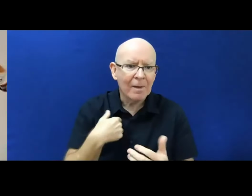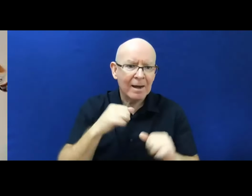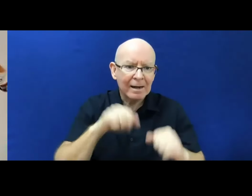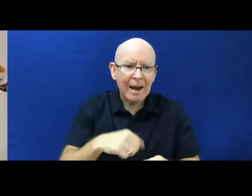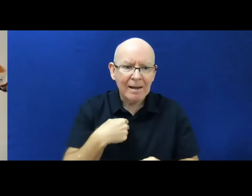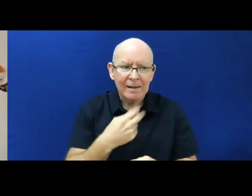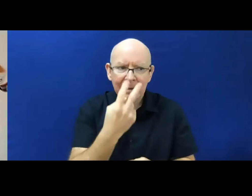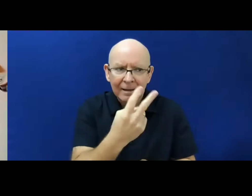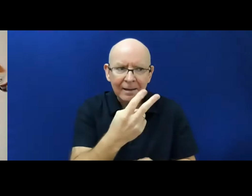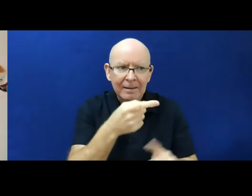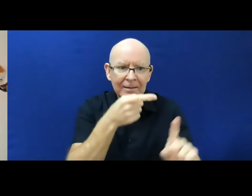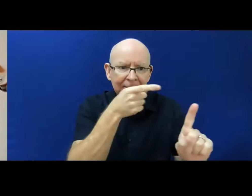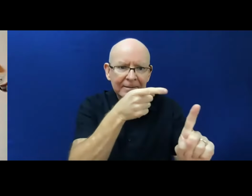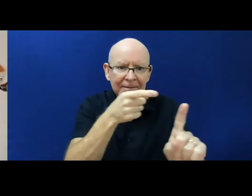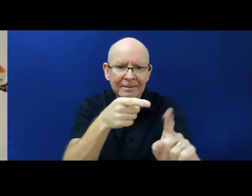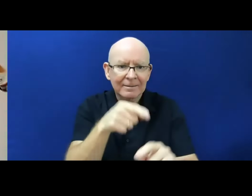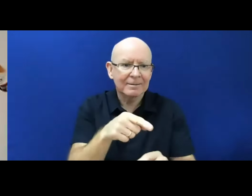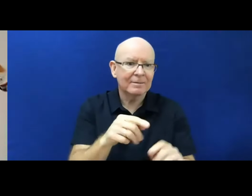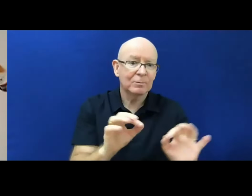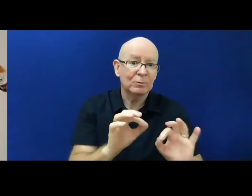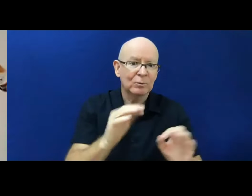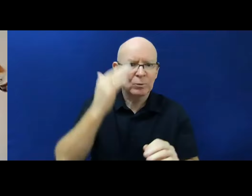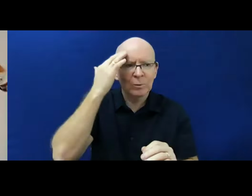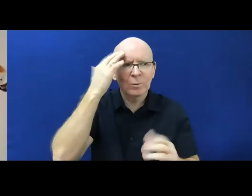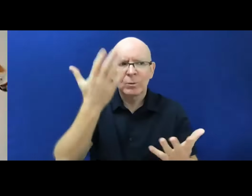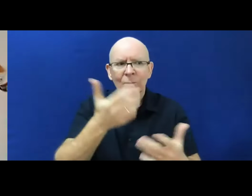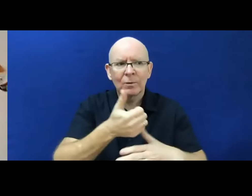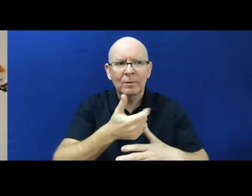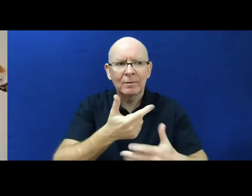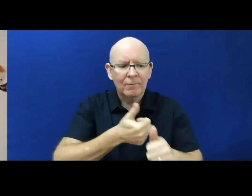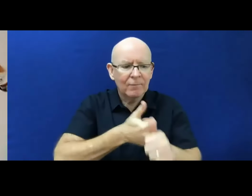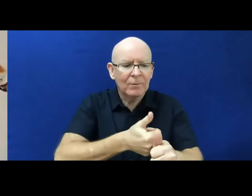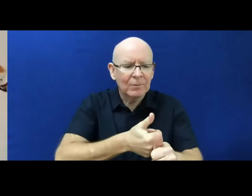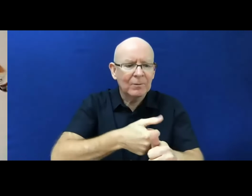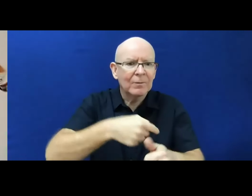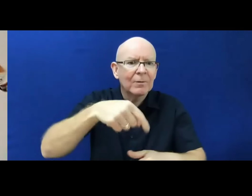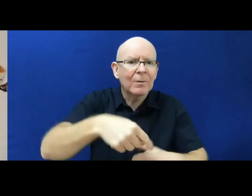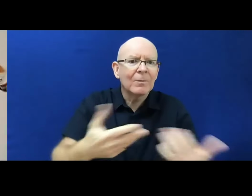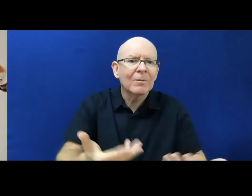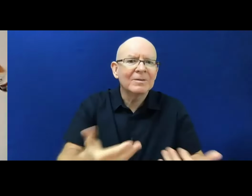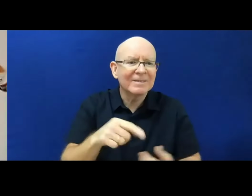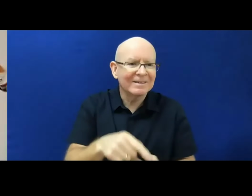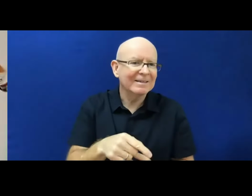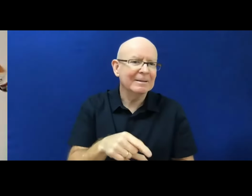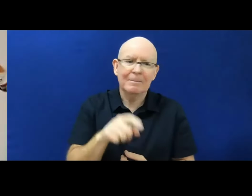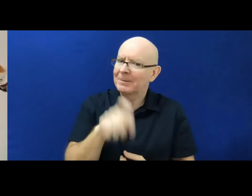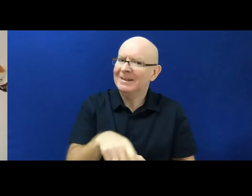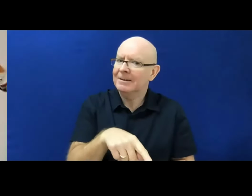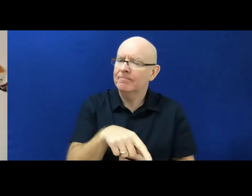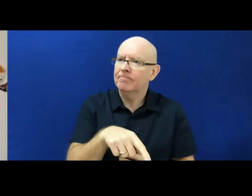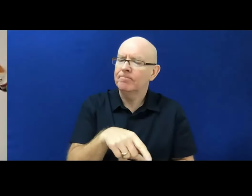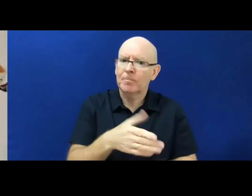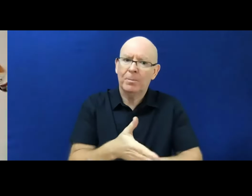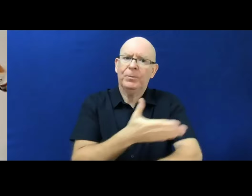on the situation of persons with disabilities in these institutions. How do they live? To make sure that